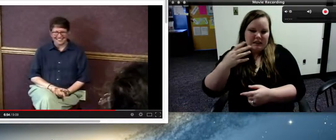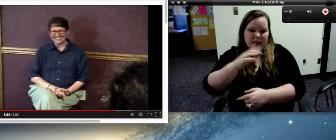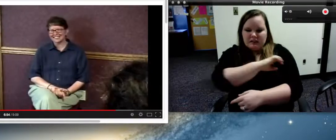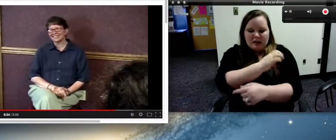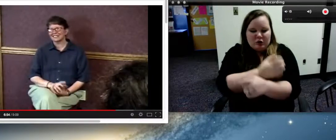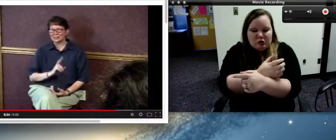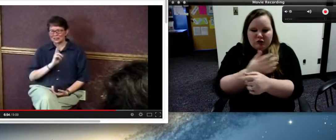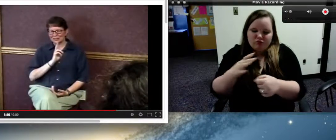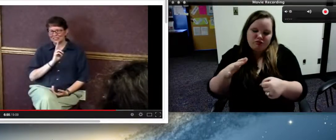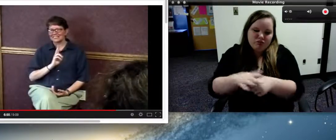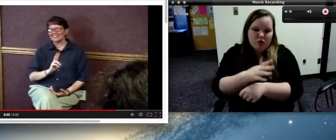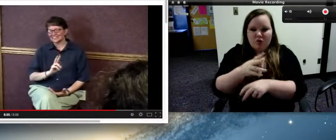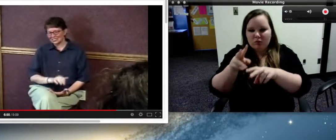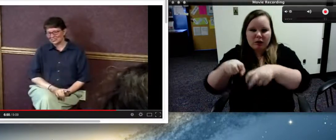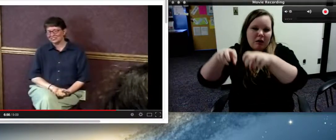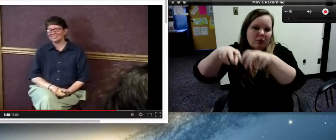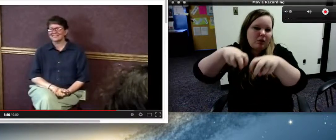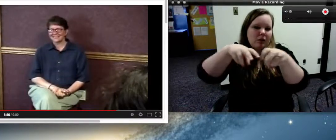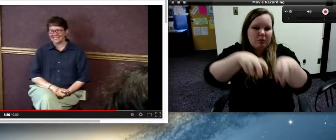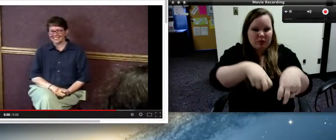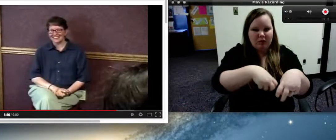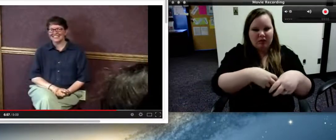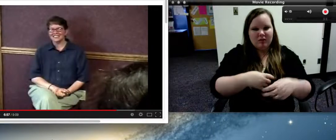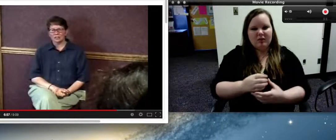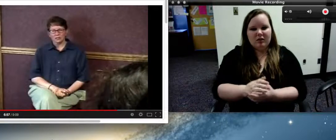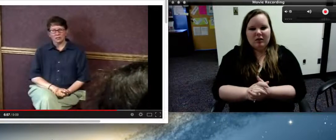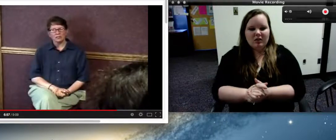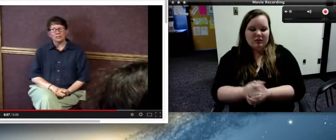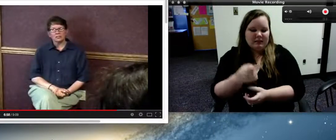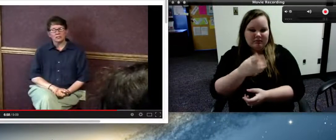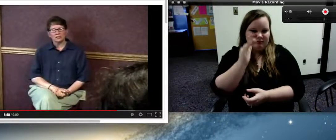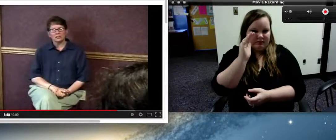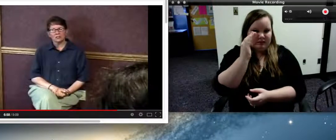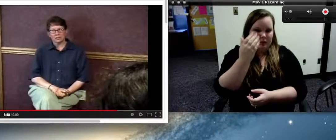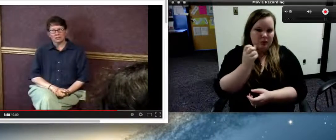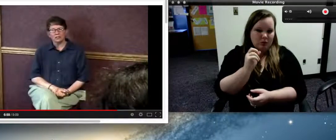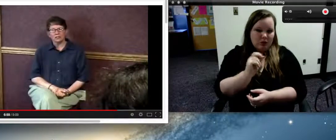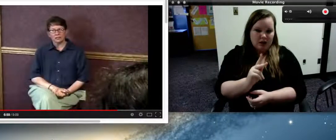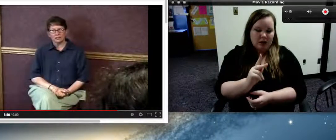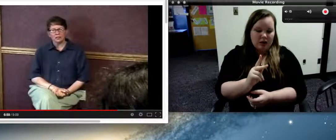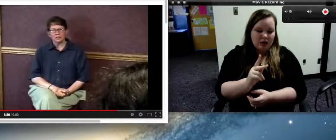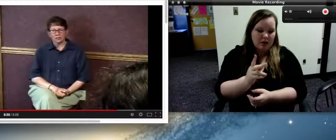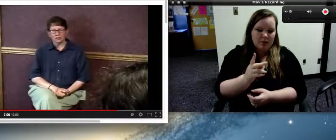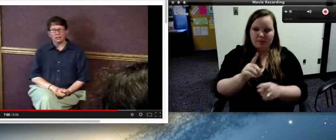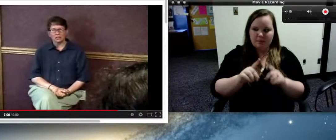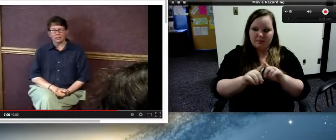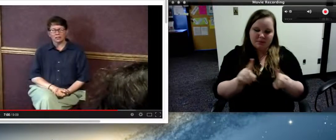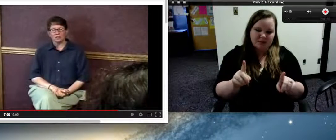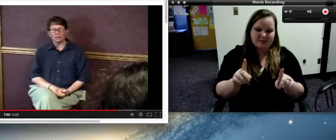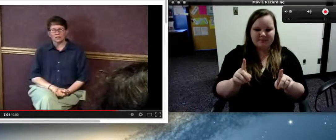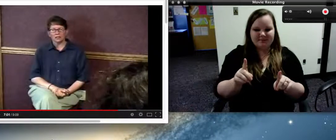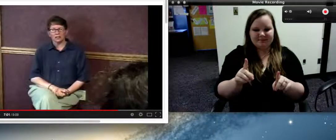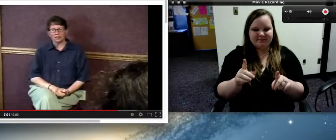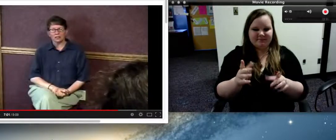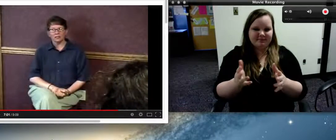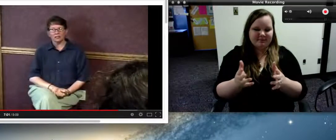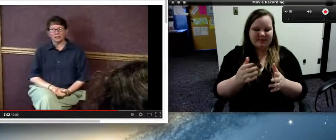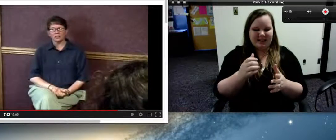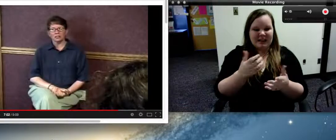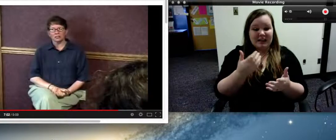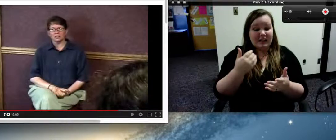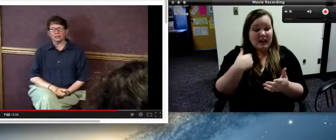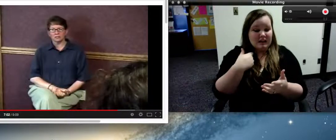energy, and I mean, Lincoln seems to be okay. It seems like it's not like he doesn't have energy